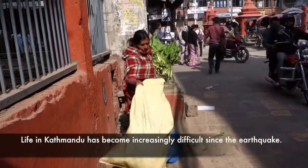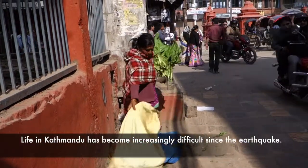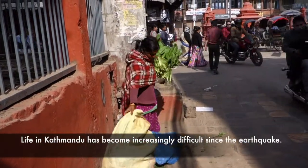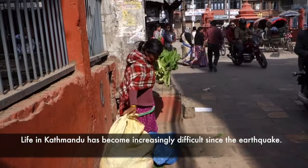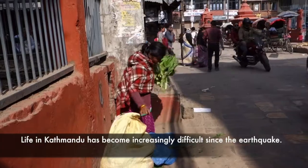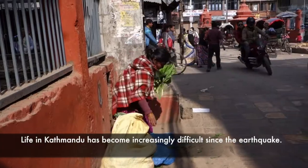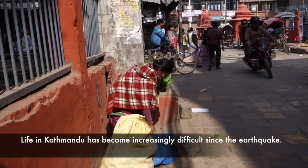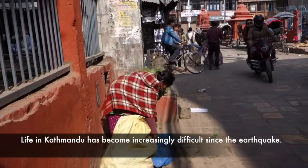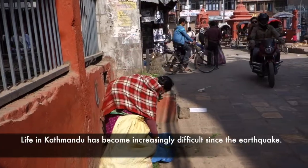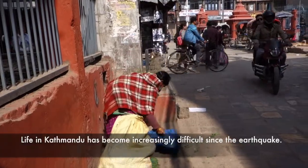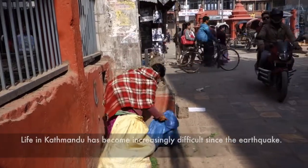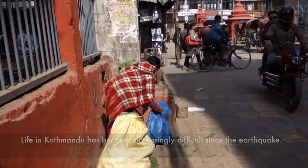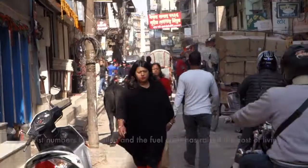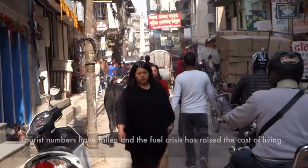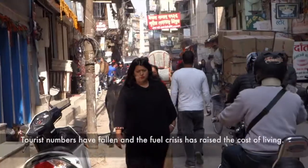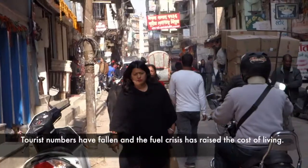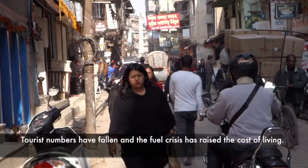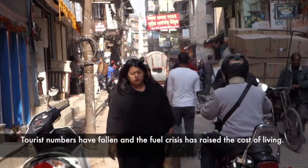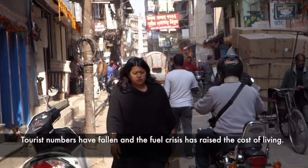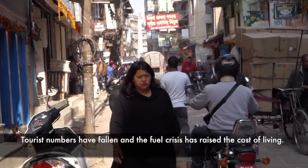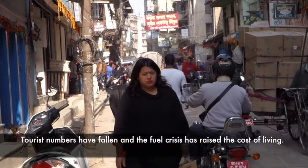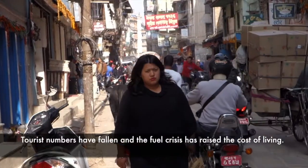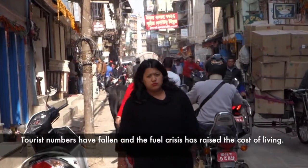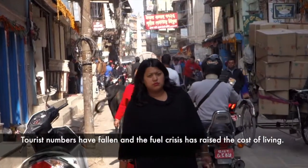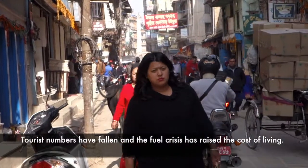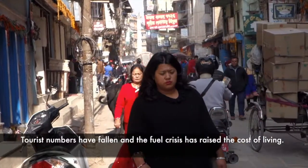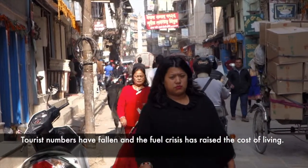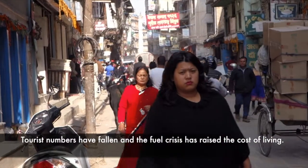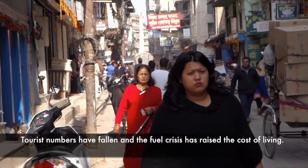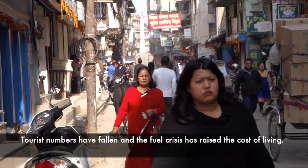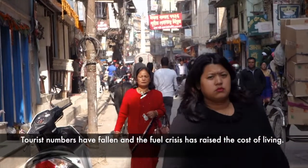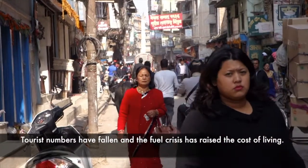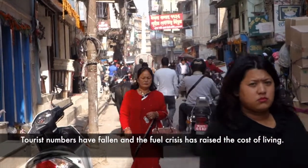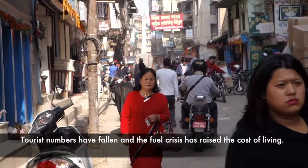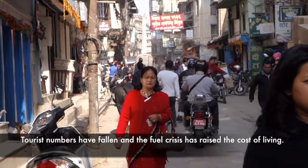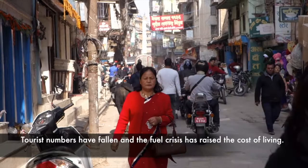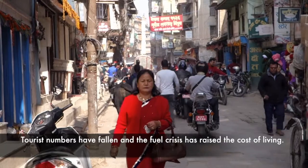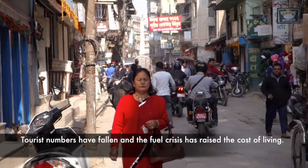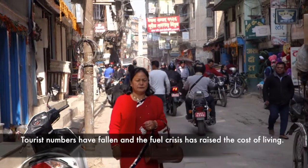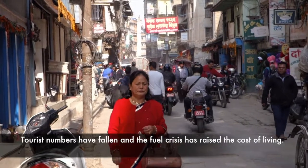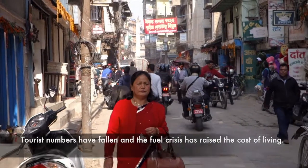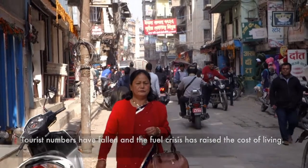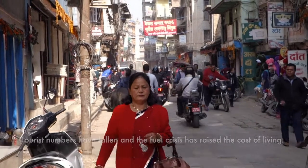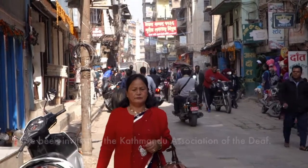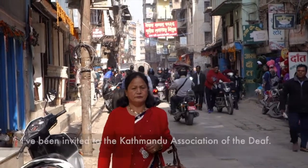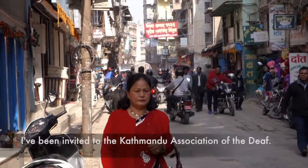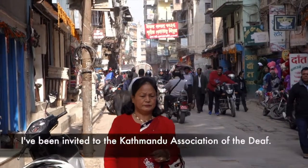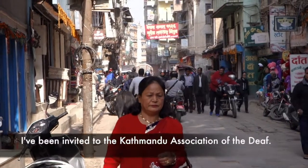earthquake. Tourist numbers have fallen and the fuel crisis has raised the cost of living. I've been invited to the